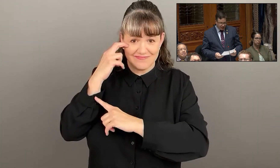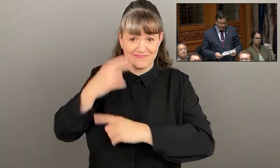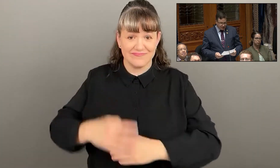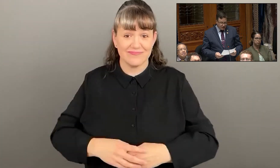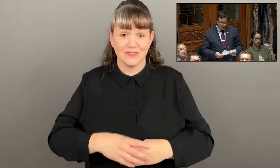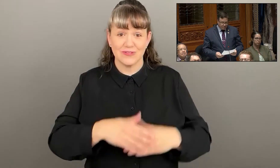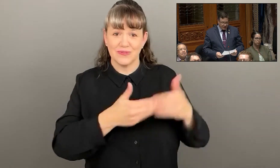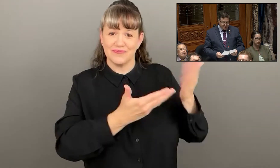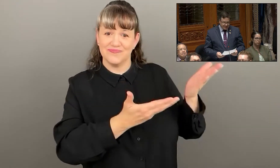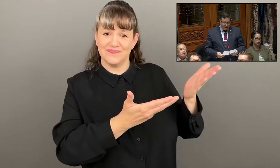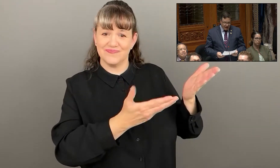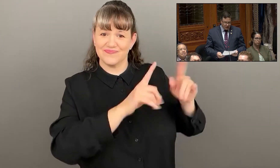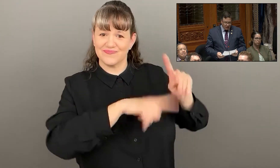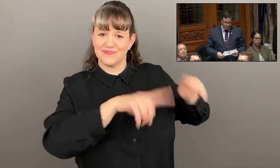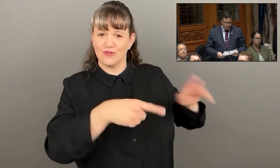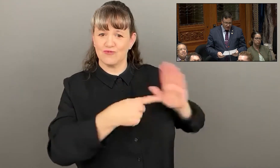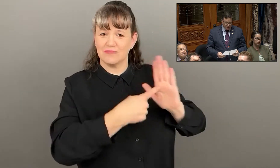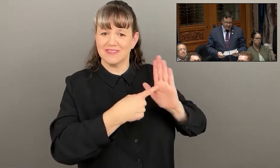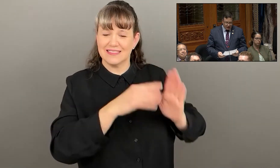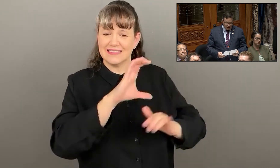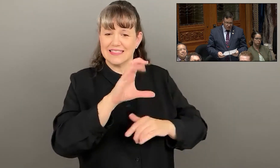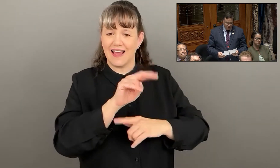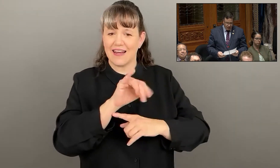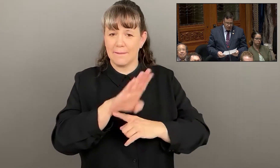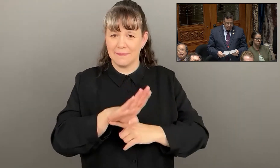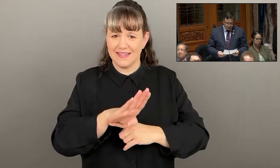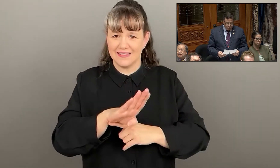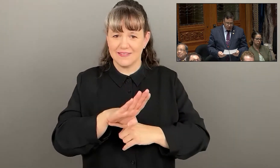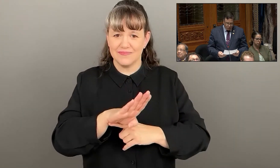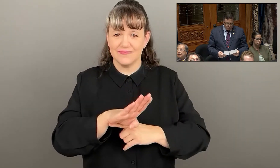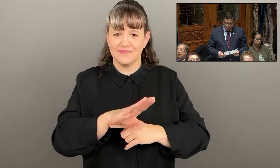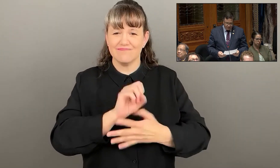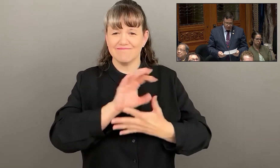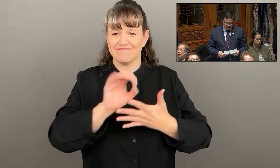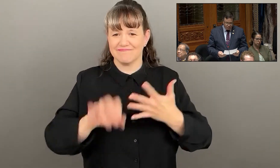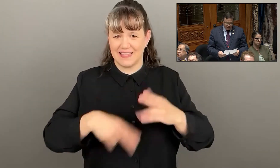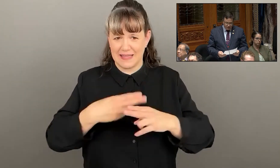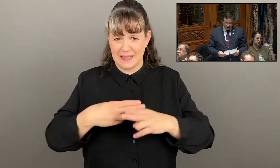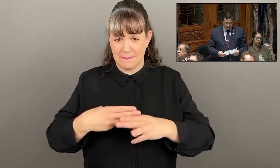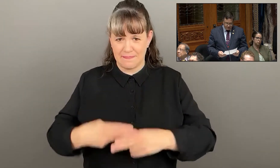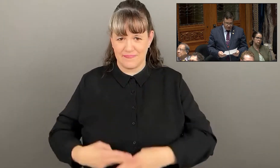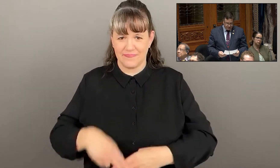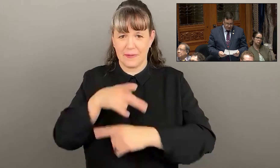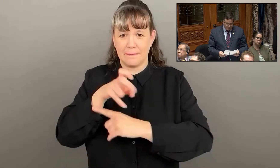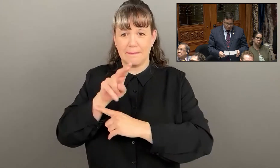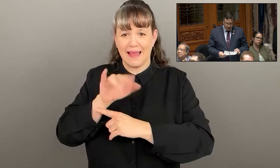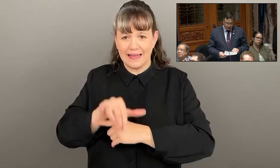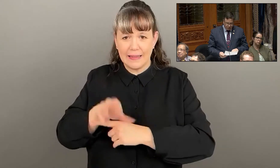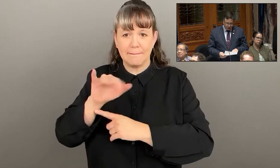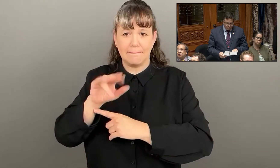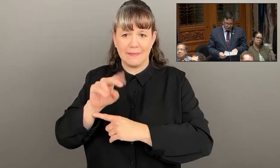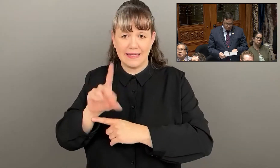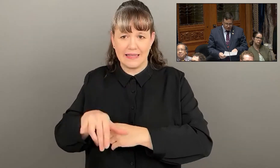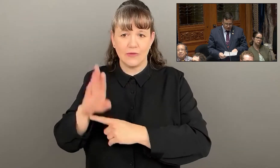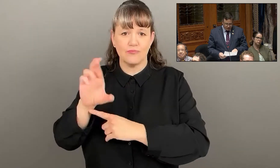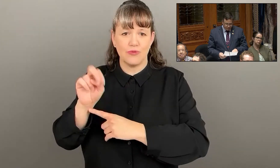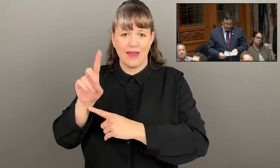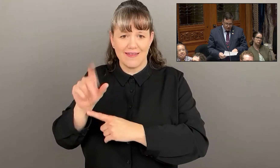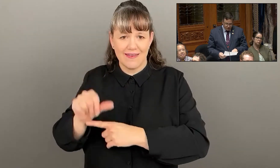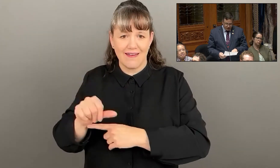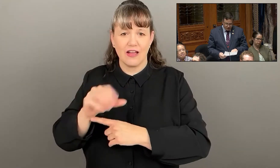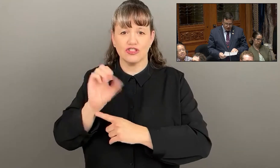Penny Bennett, Mindy Tang, Brenda Steller, Sherry Gabrowski, Vice President, Deaf Blind Community